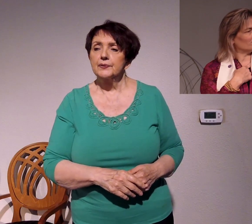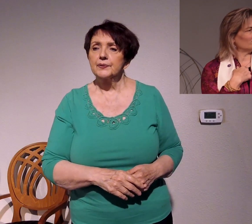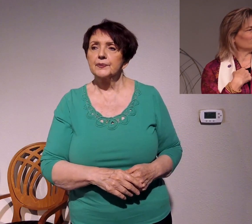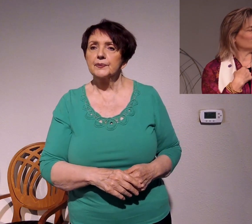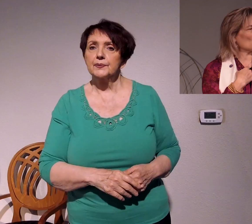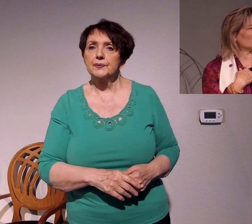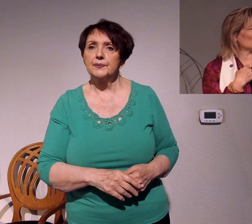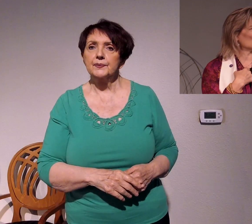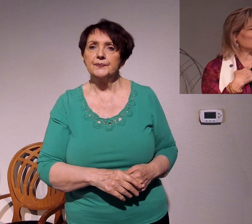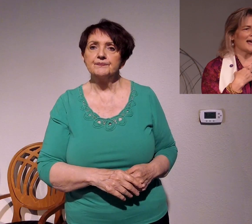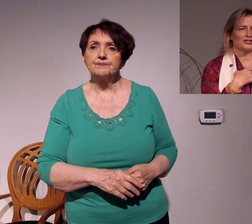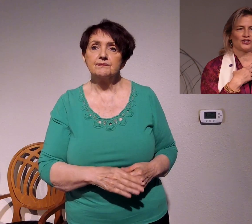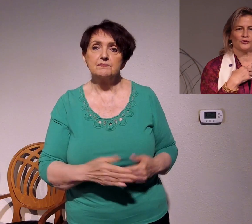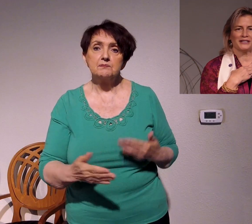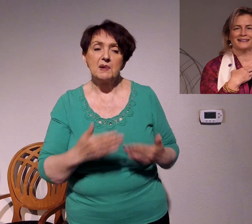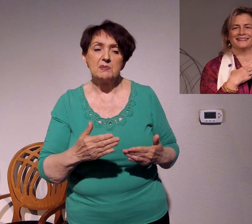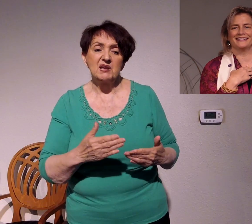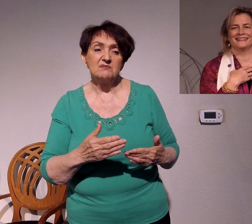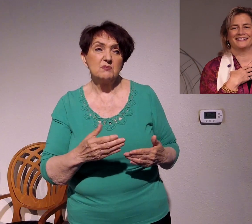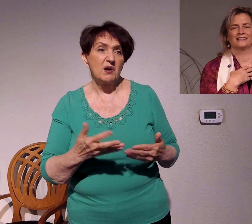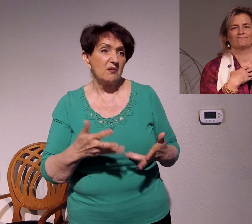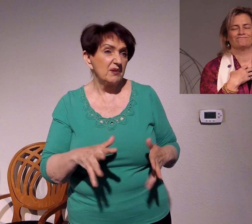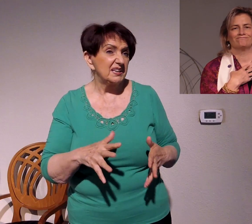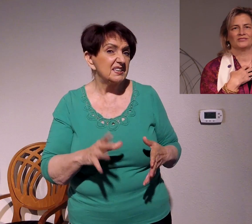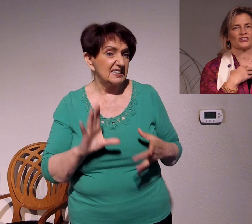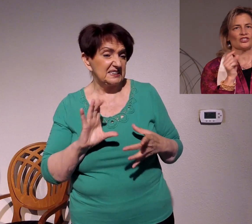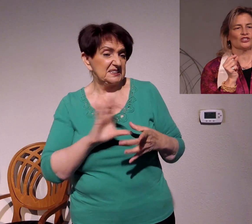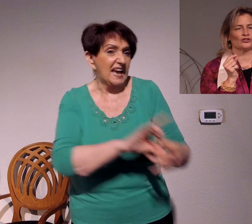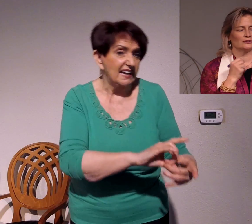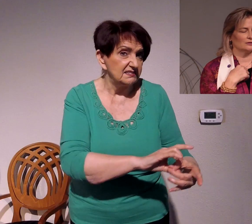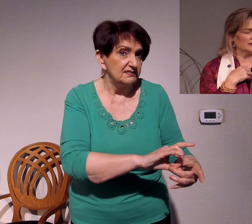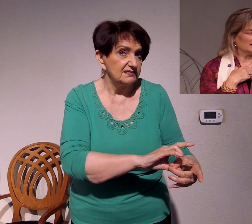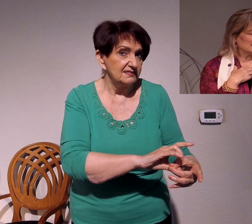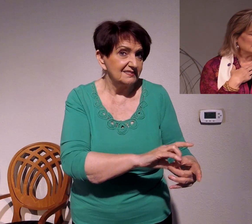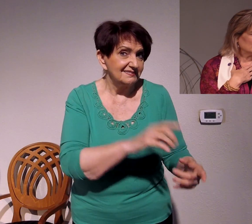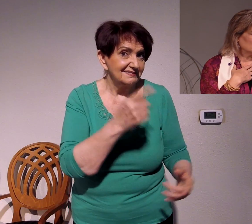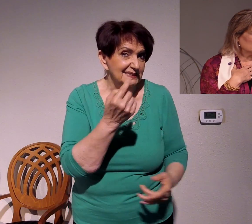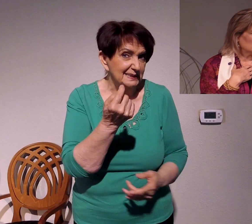have already grown attached to it. Just a little.